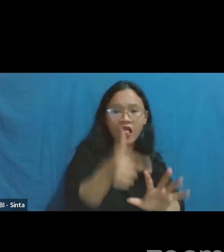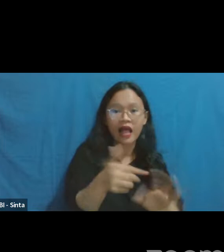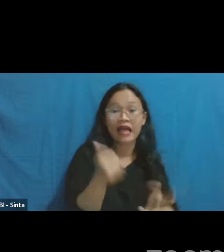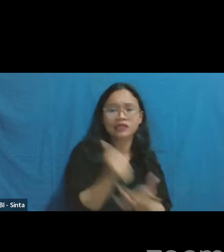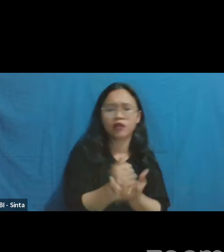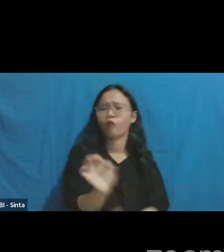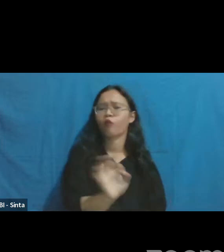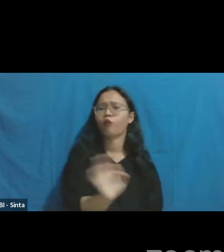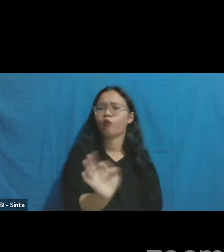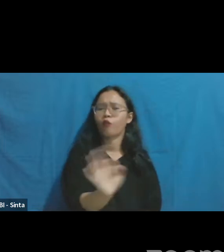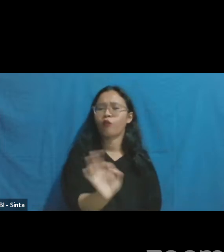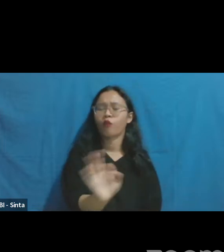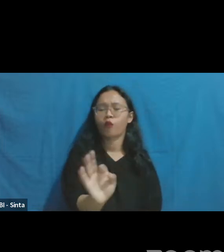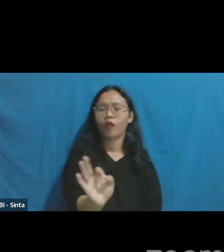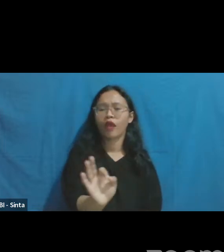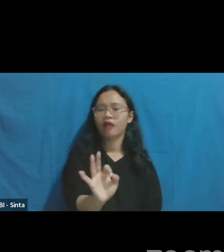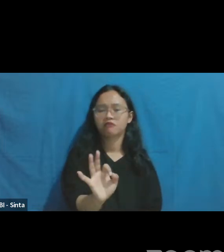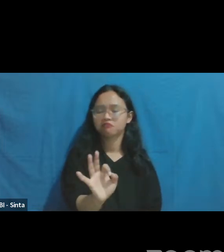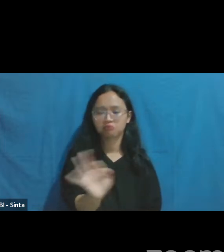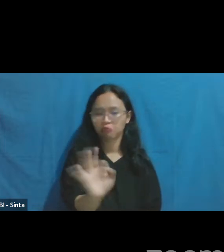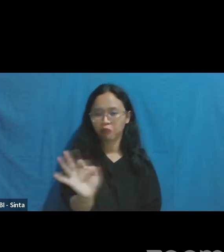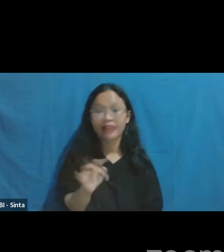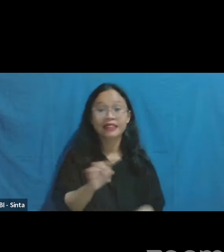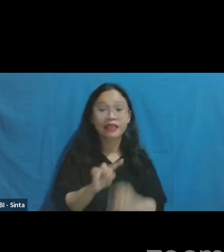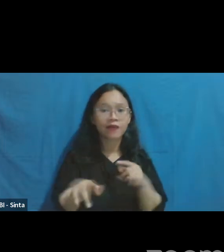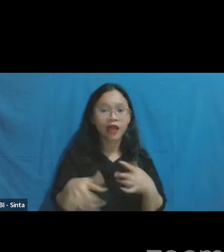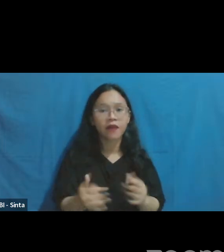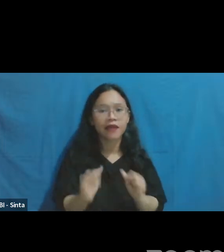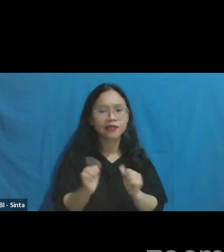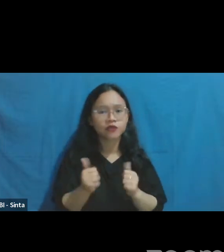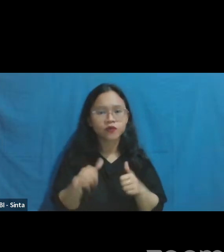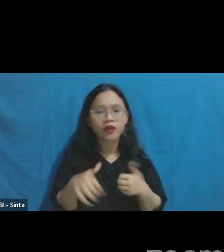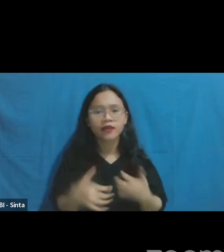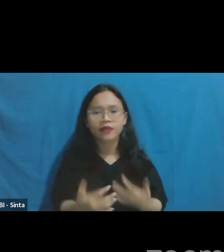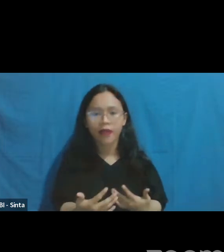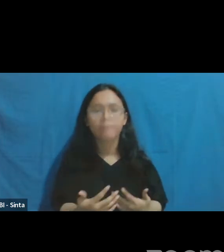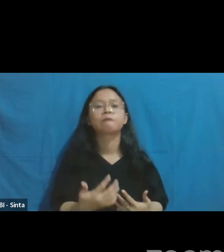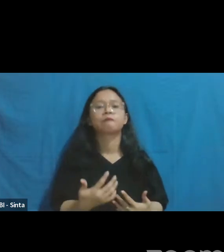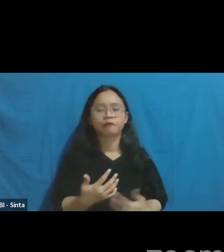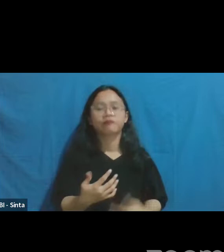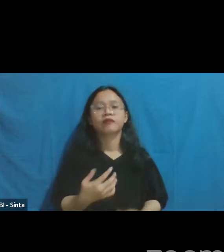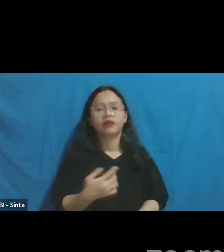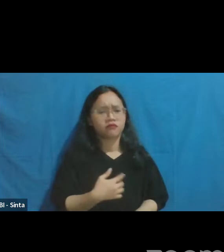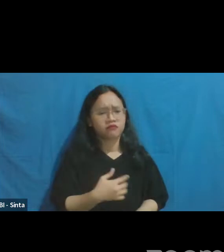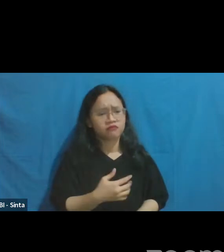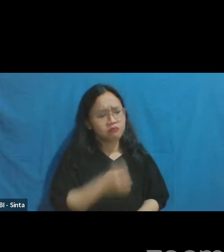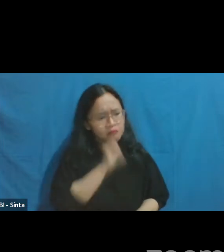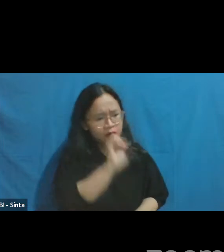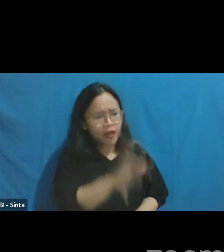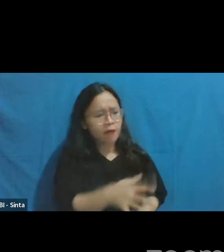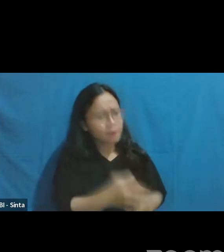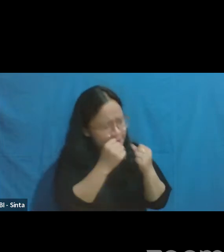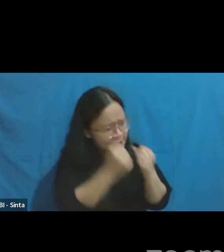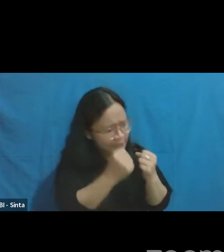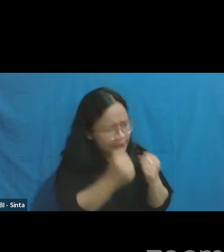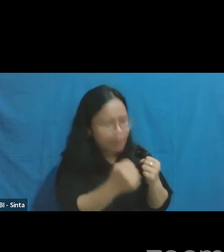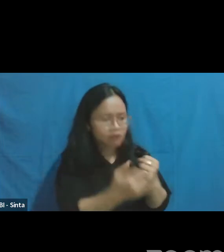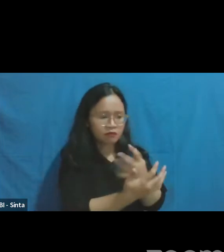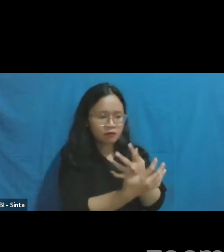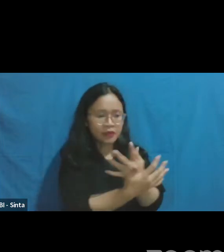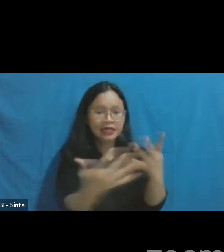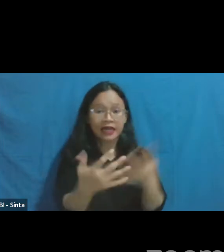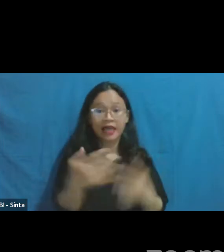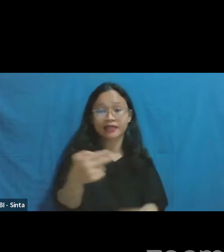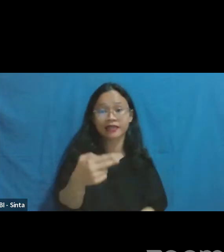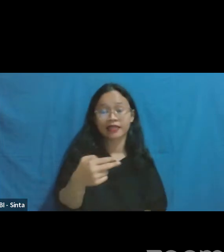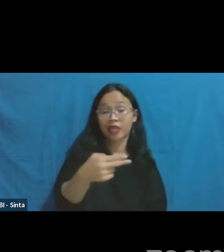and how generous we are to the West Papua. That's, I think, the one that we really